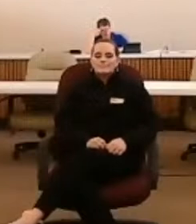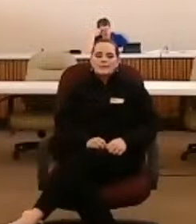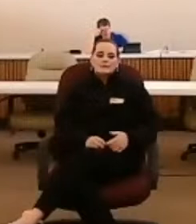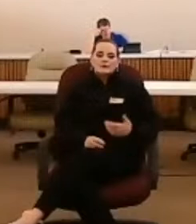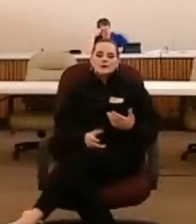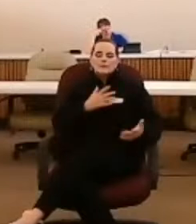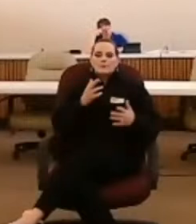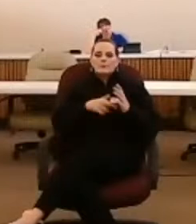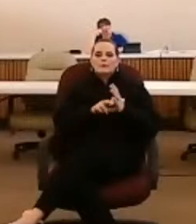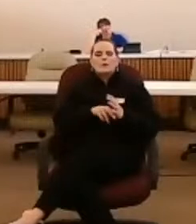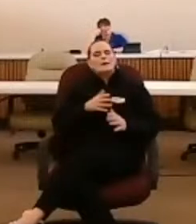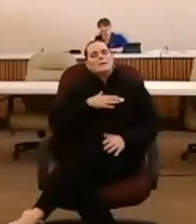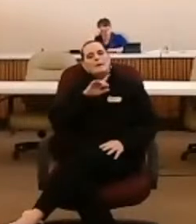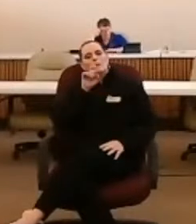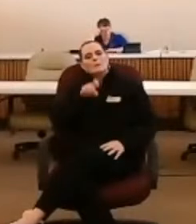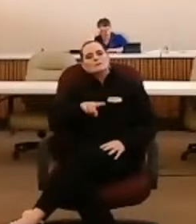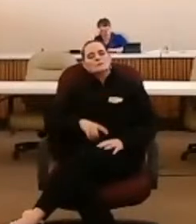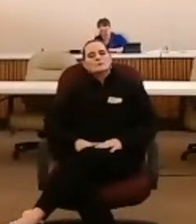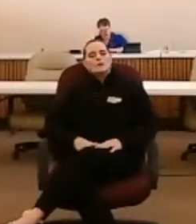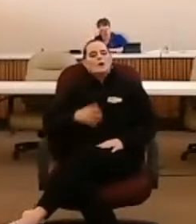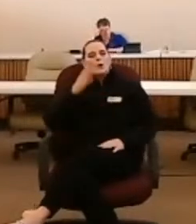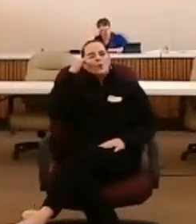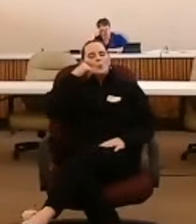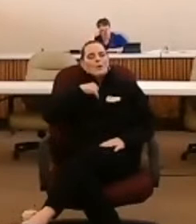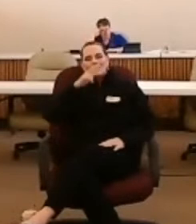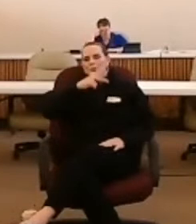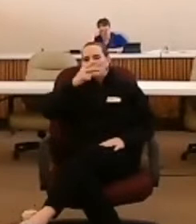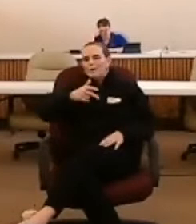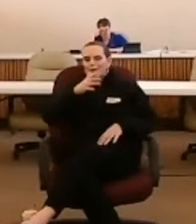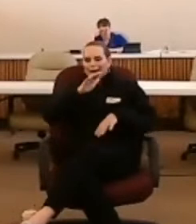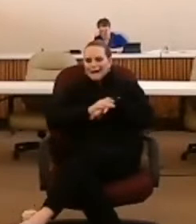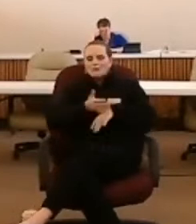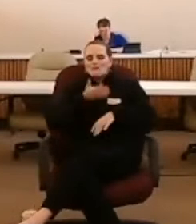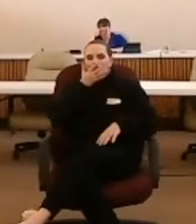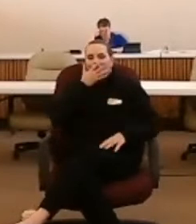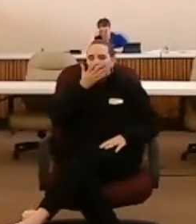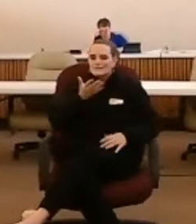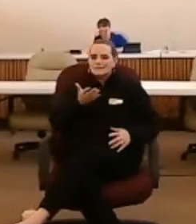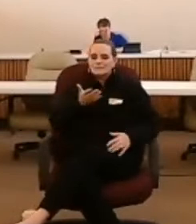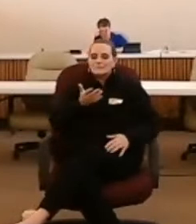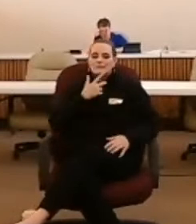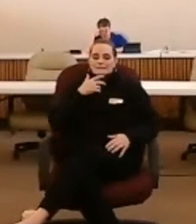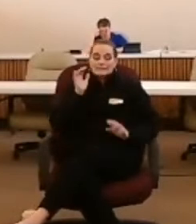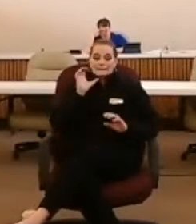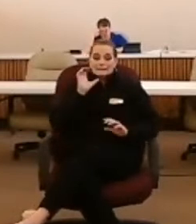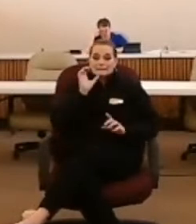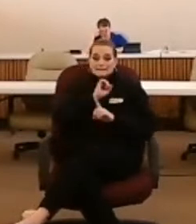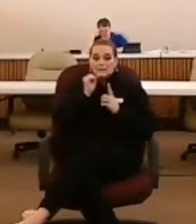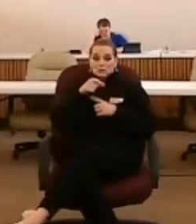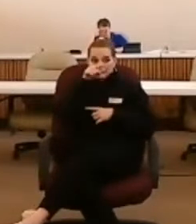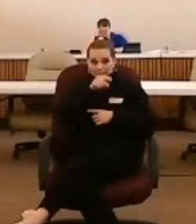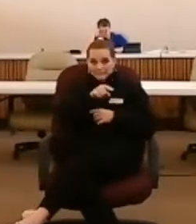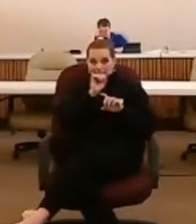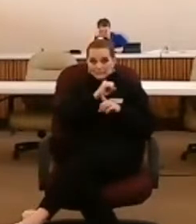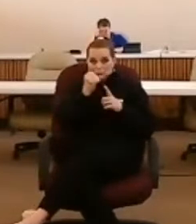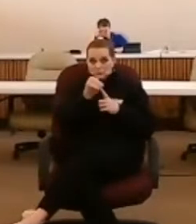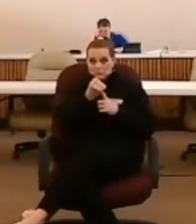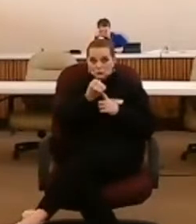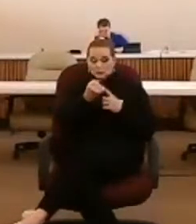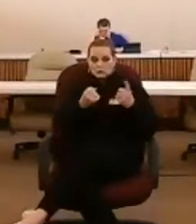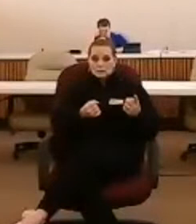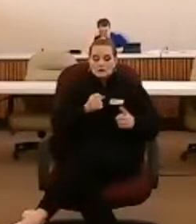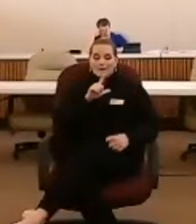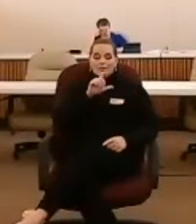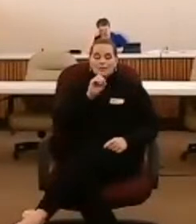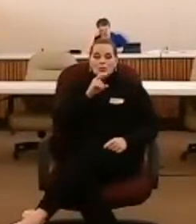so I guess my question is, why do you guys park on the grass and not Navajo Circle? Is it similar to the scenario with the cul-de-sac on